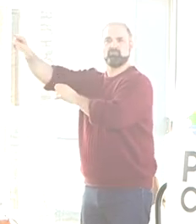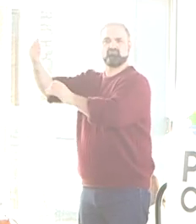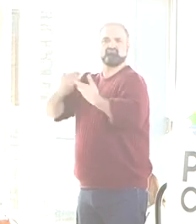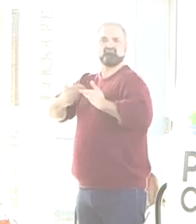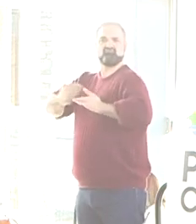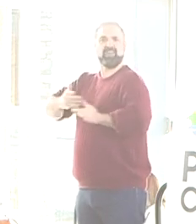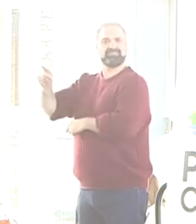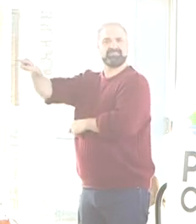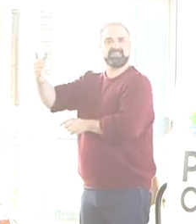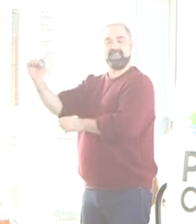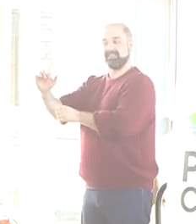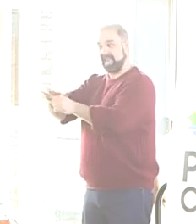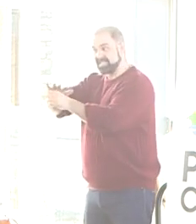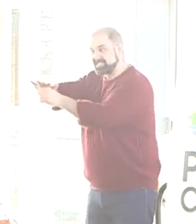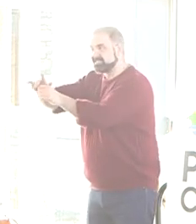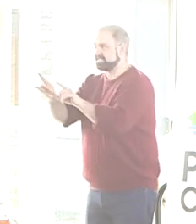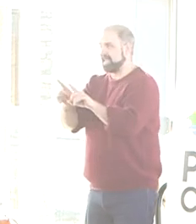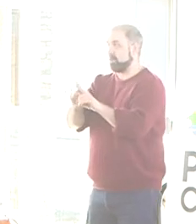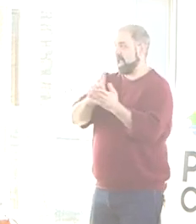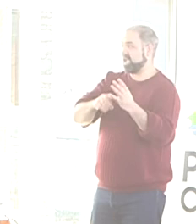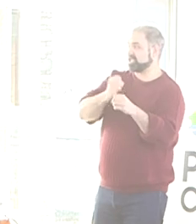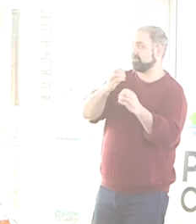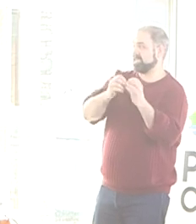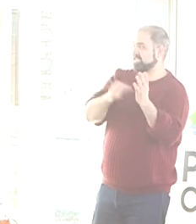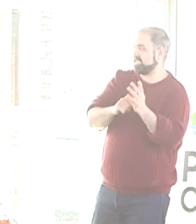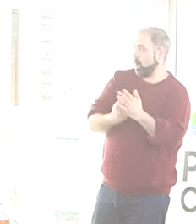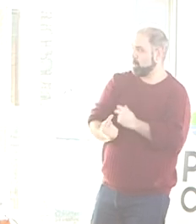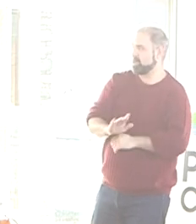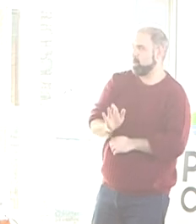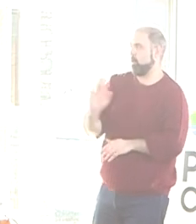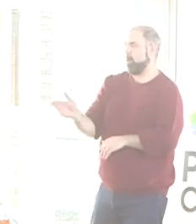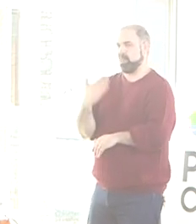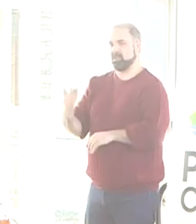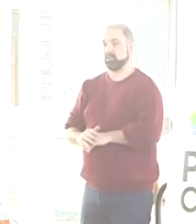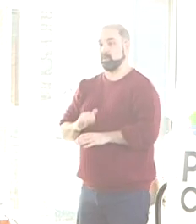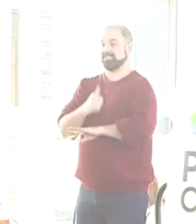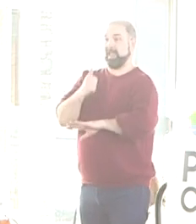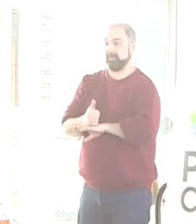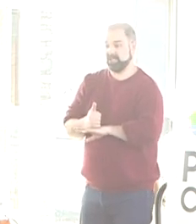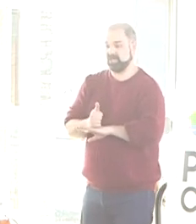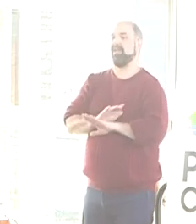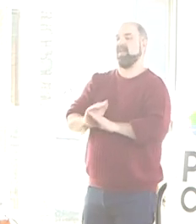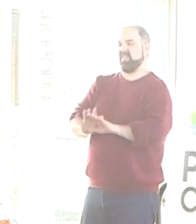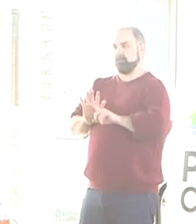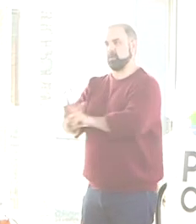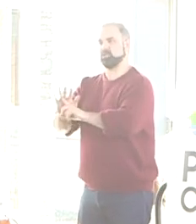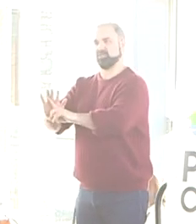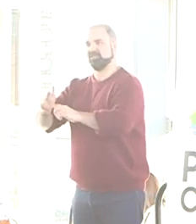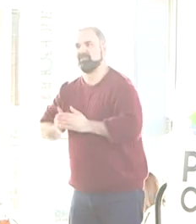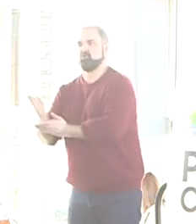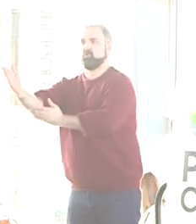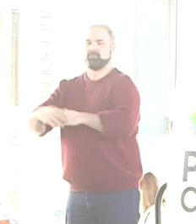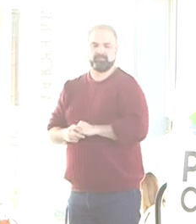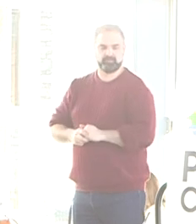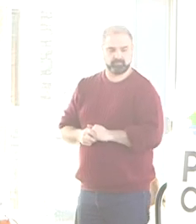ones, but that seems to be the pattern that happens. You have to establish a boundary and then push it. Yeah, that's how it would appear to go.